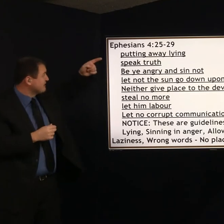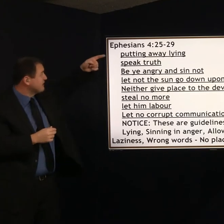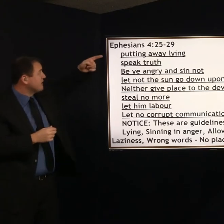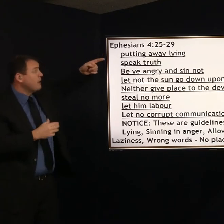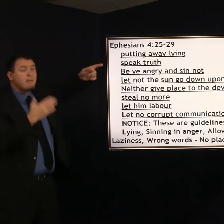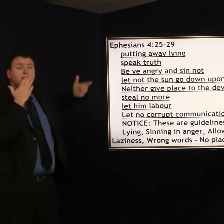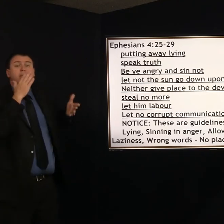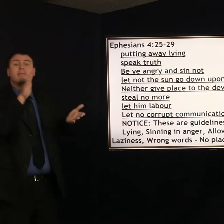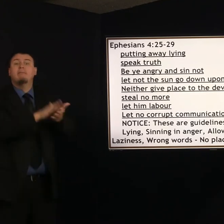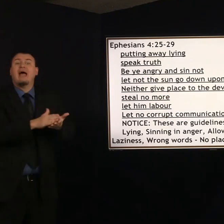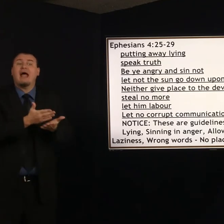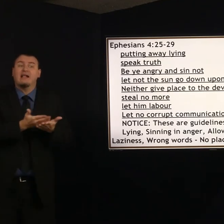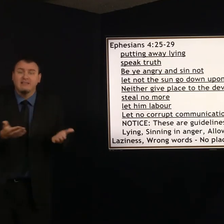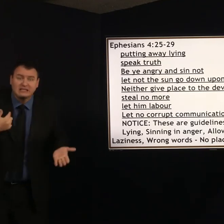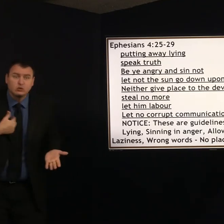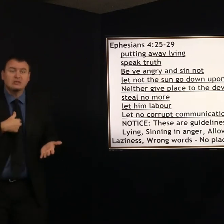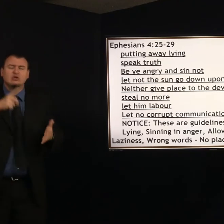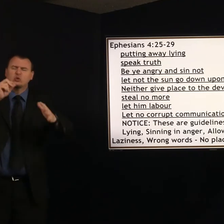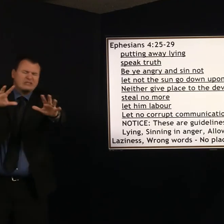have experience.